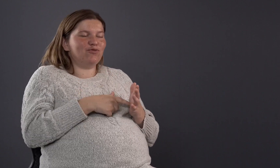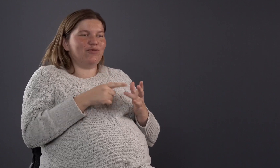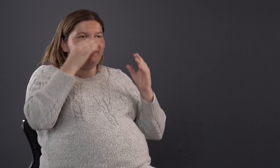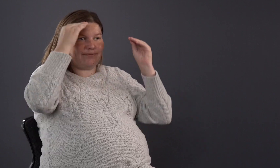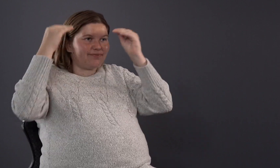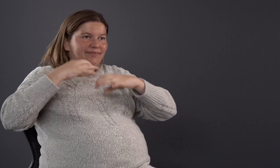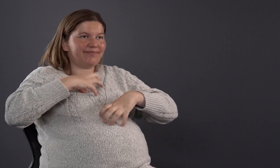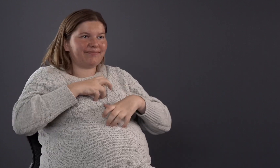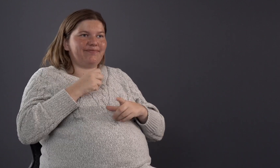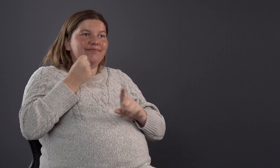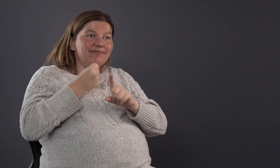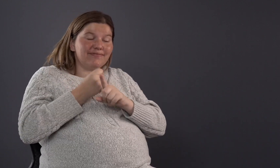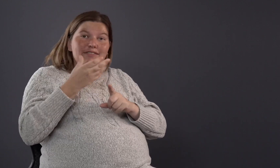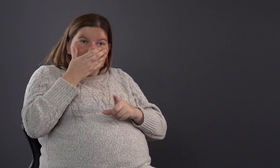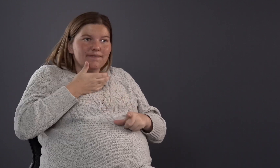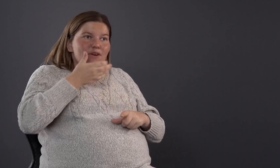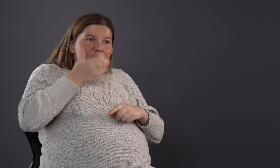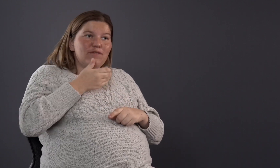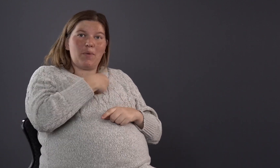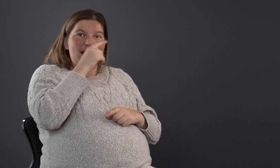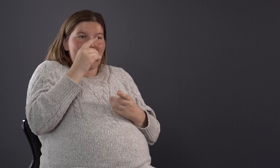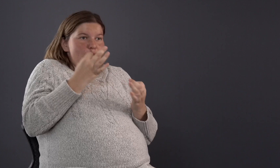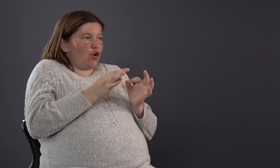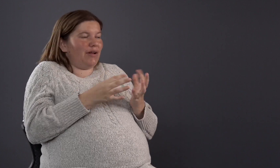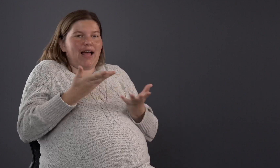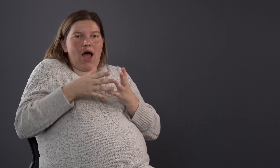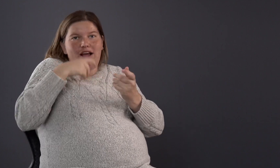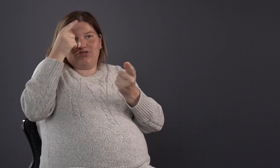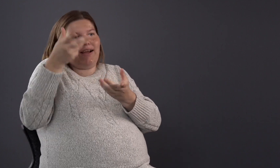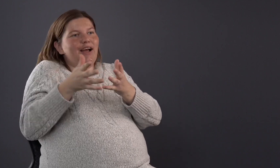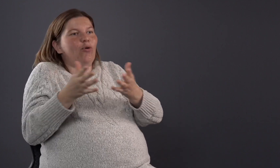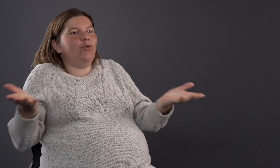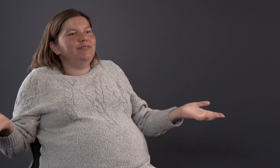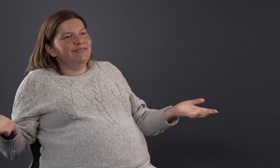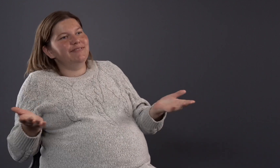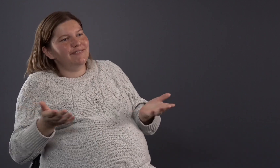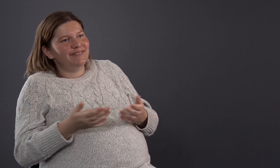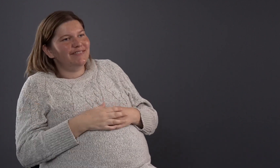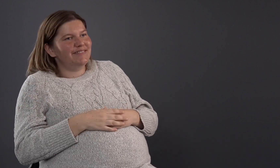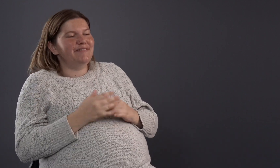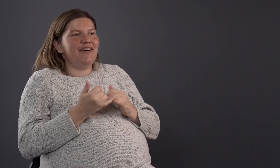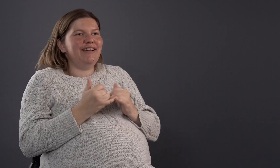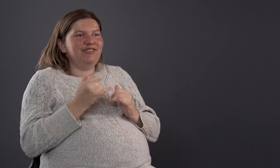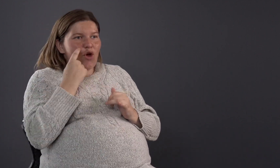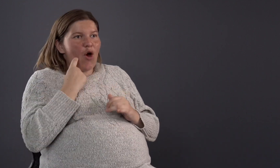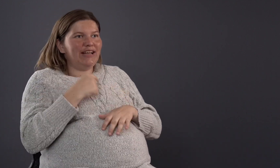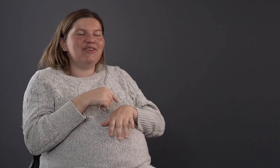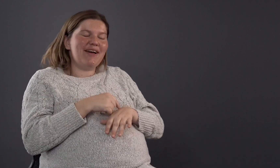and I can't see their face properly, I can't communicate. It can be really exhausting having to advocate just to be understood. It was a very trying